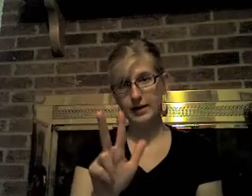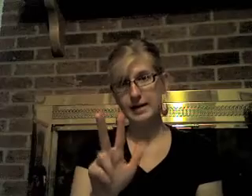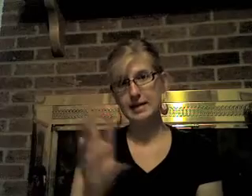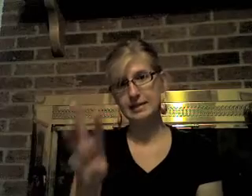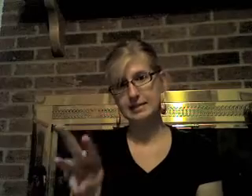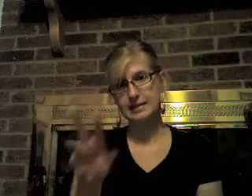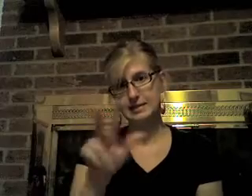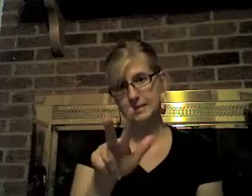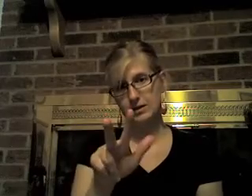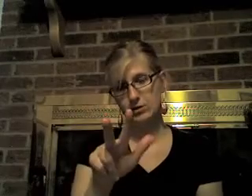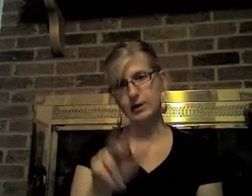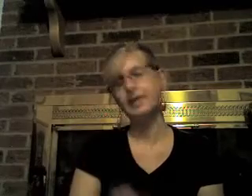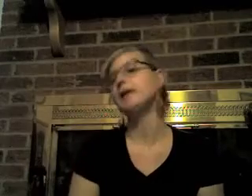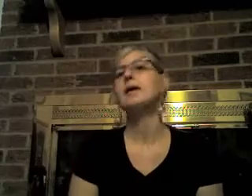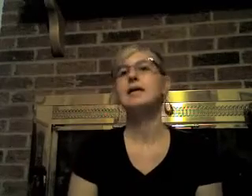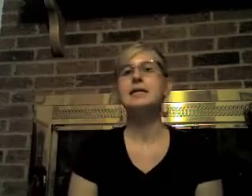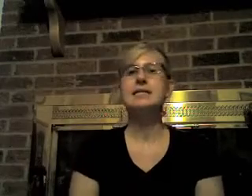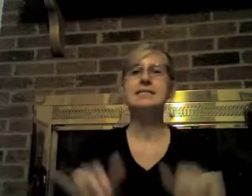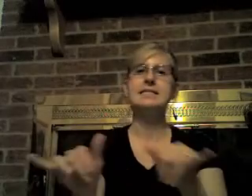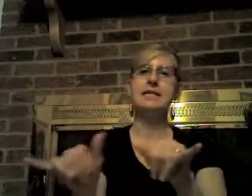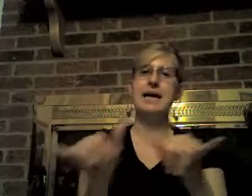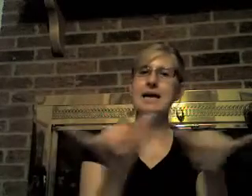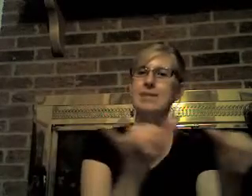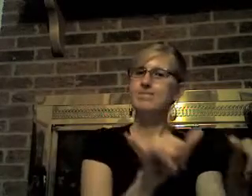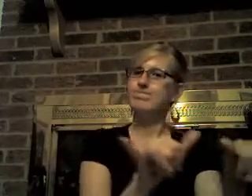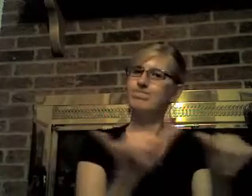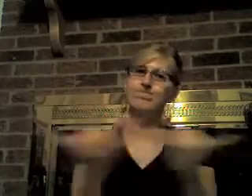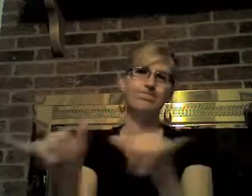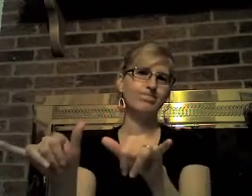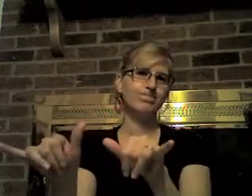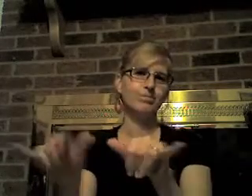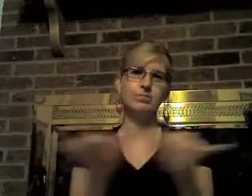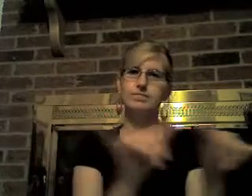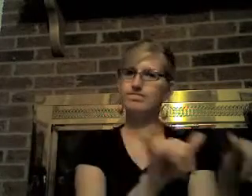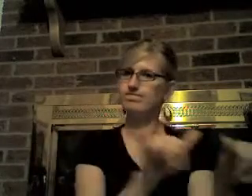63, 63, same.